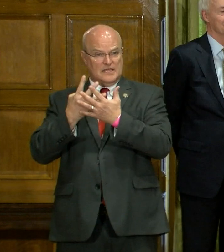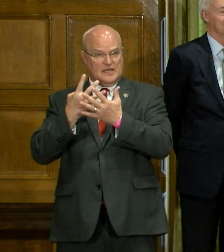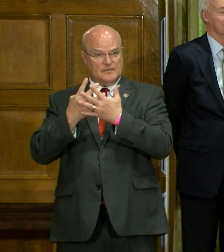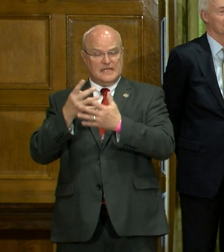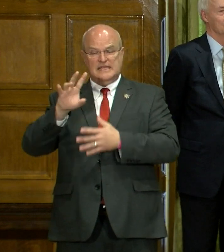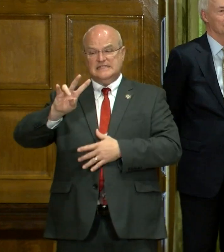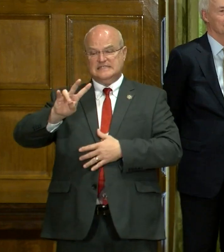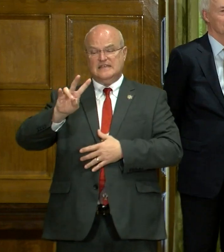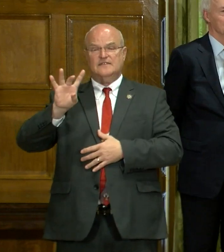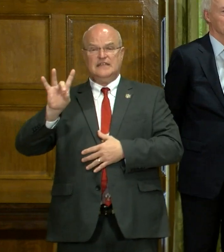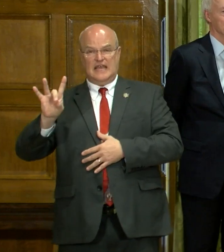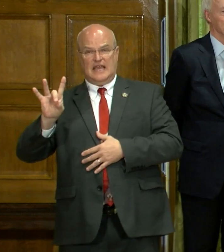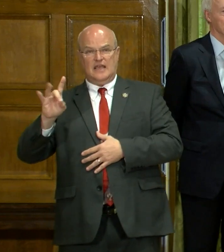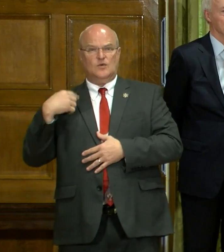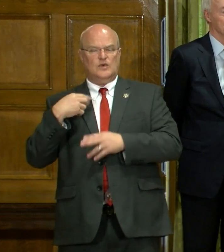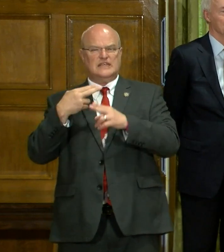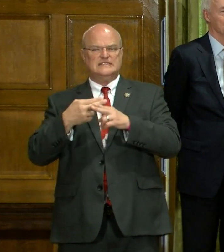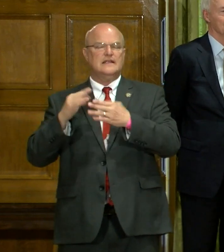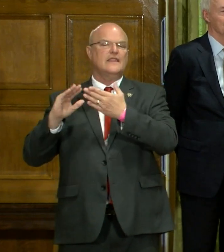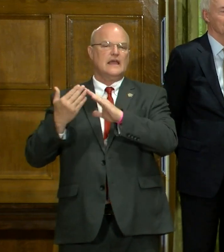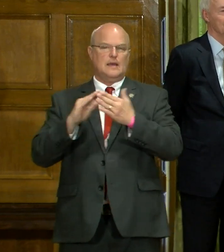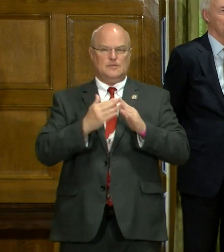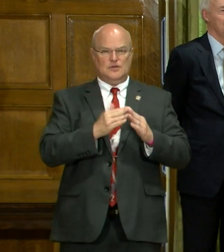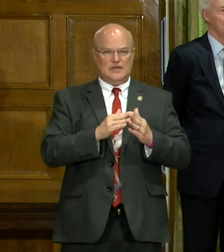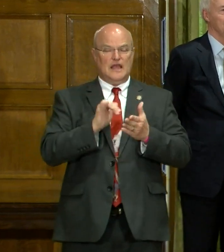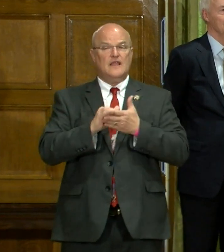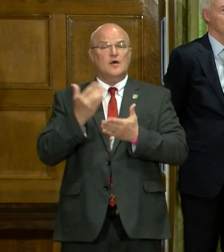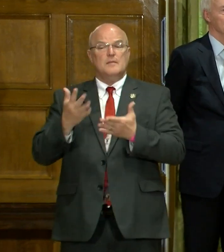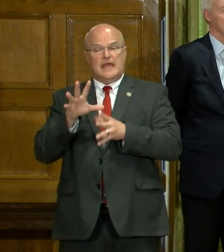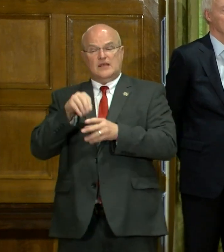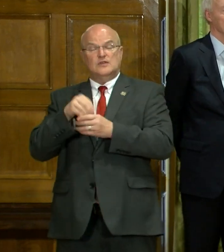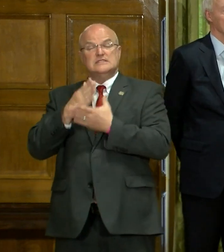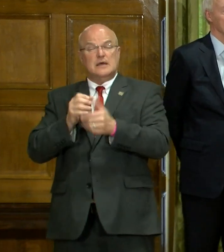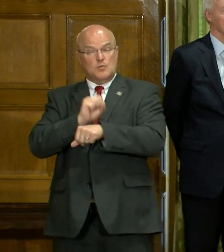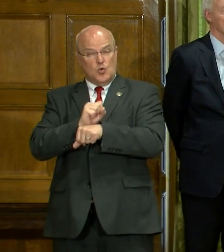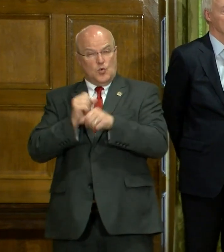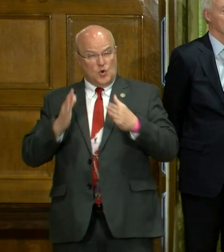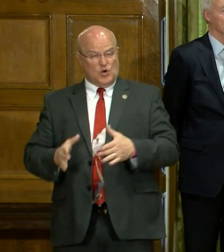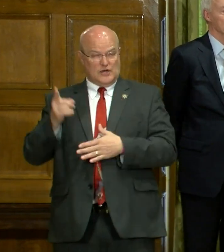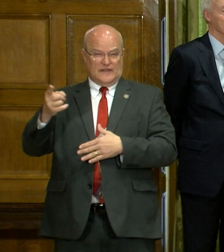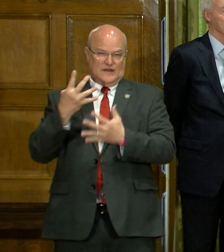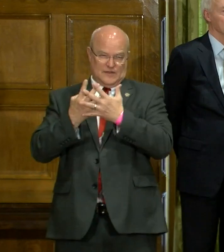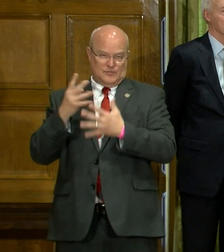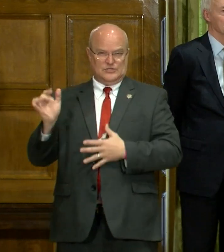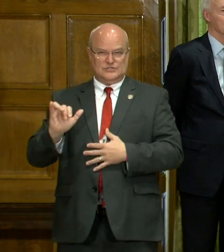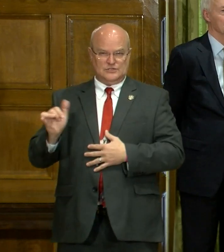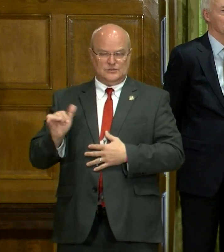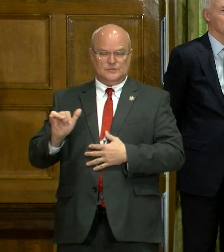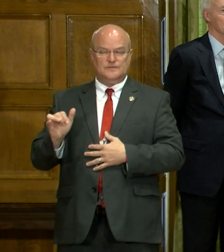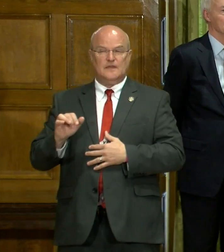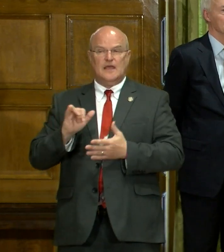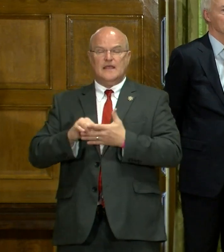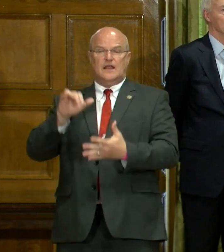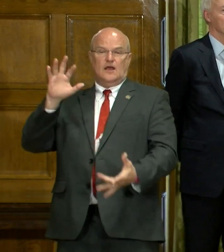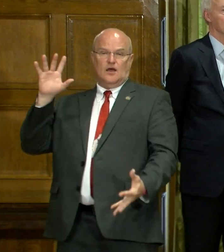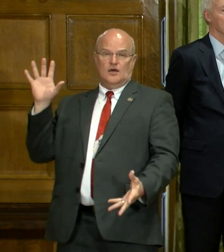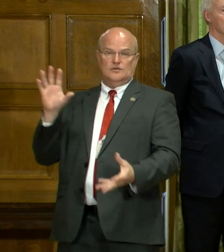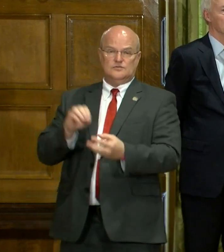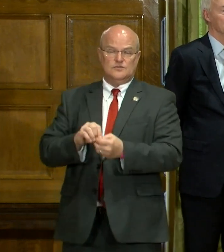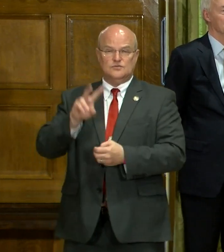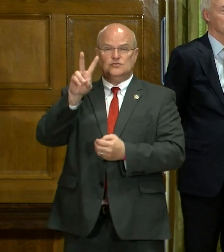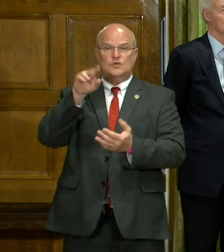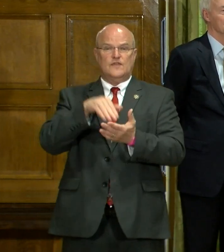and 78 are from what we consider the community. Those may include some workers at Cummins unit as well. That brings our total